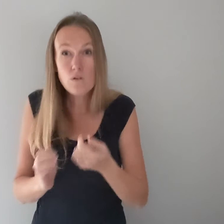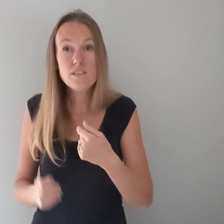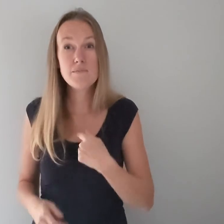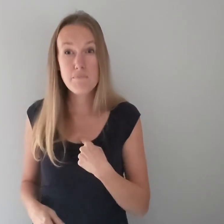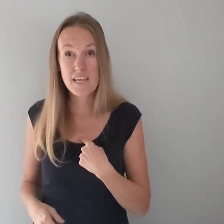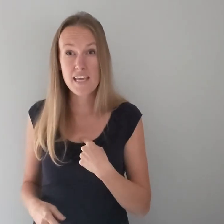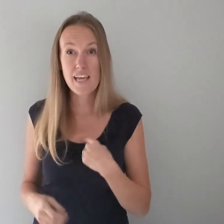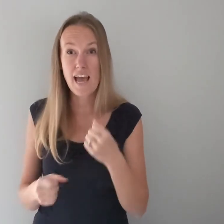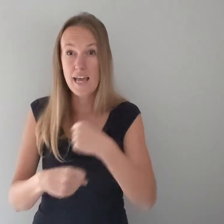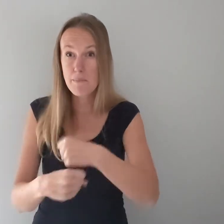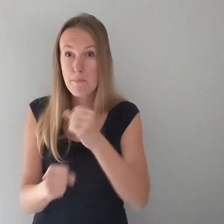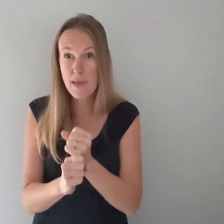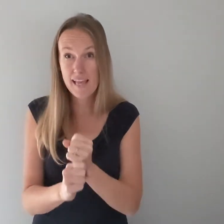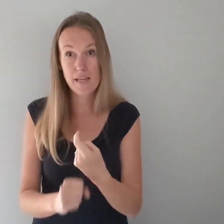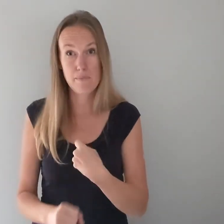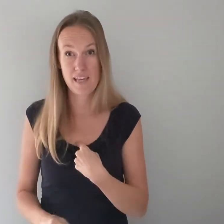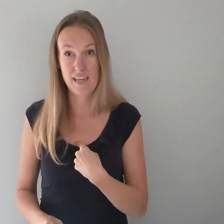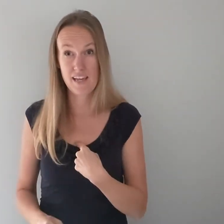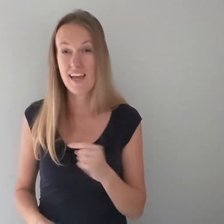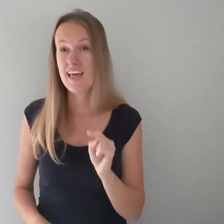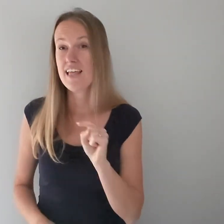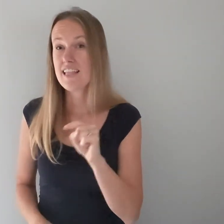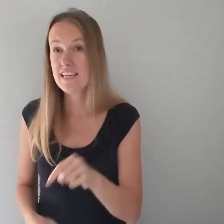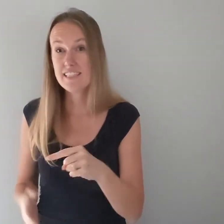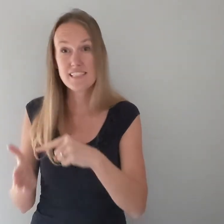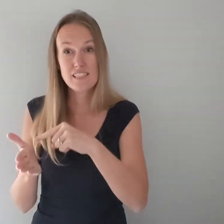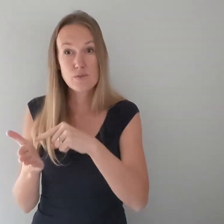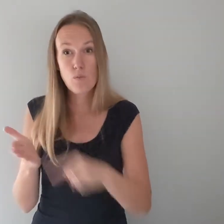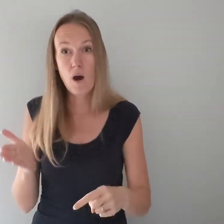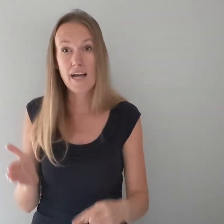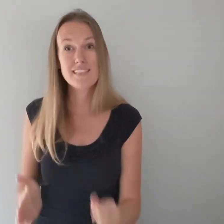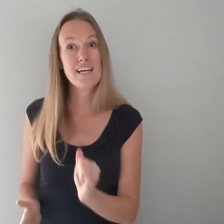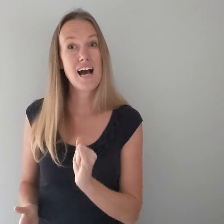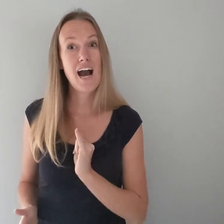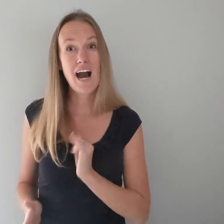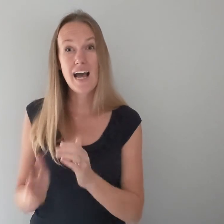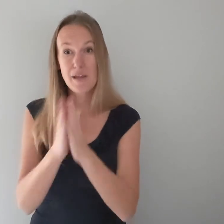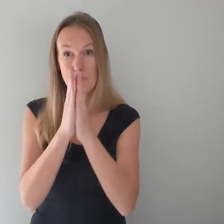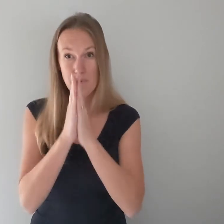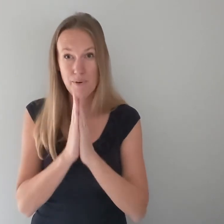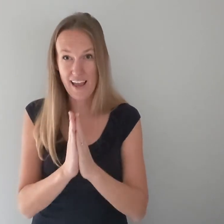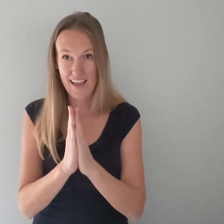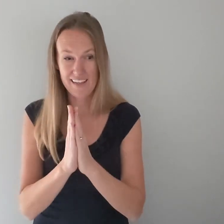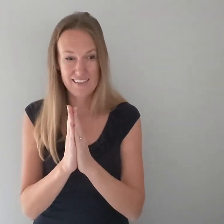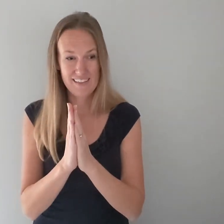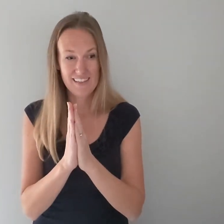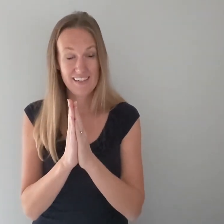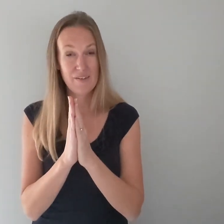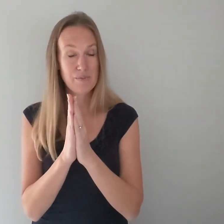Mold me and make me. This is what I pray. And it goes back